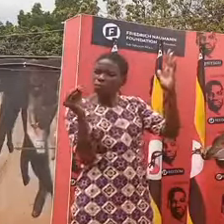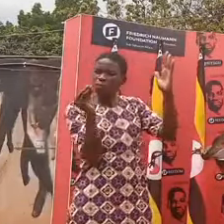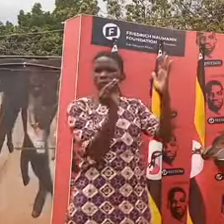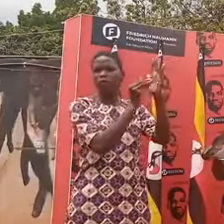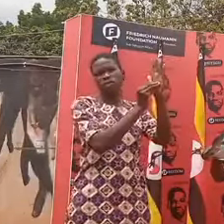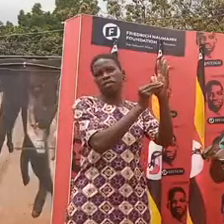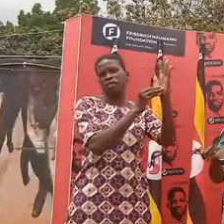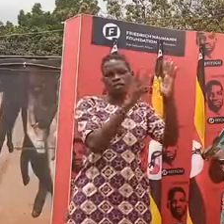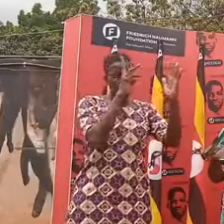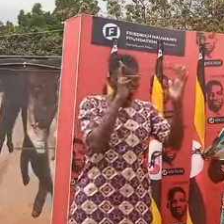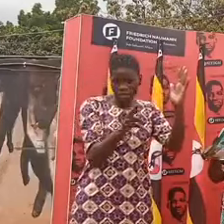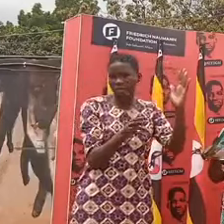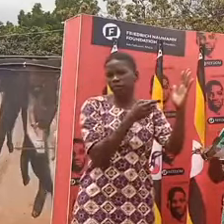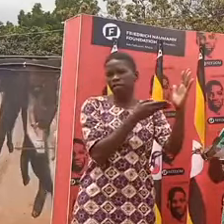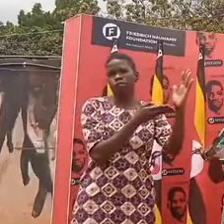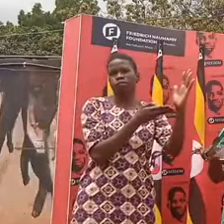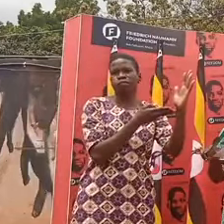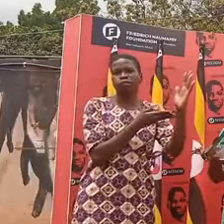keeping silent.